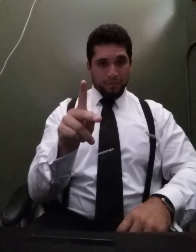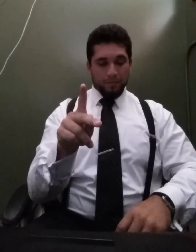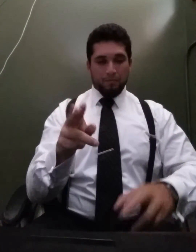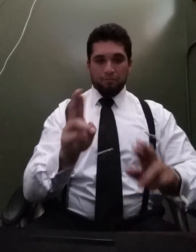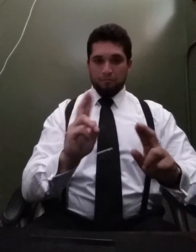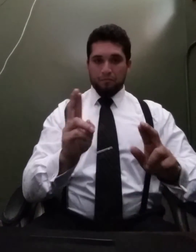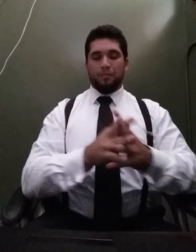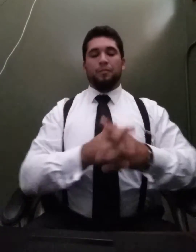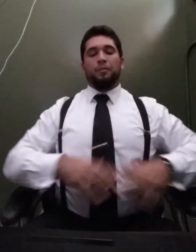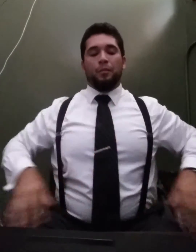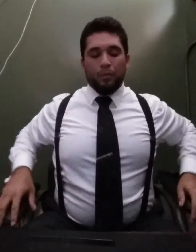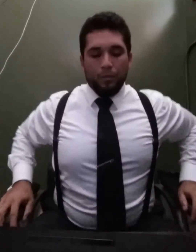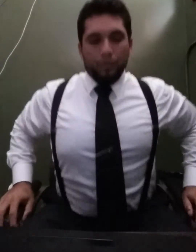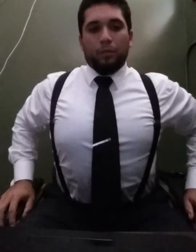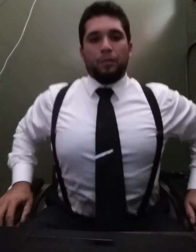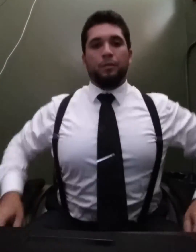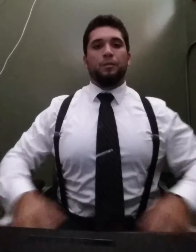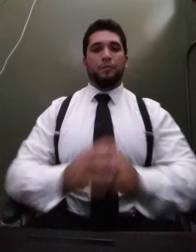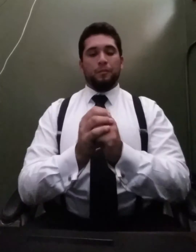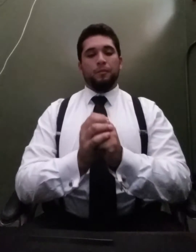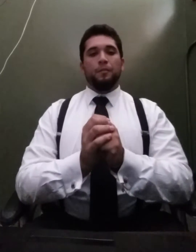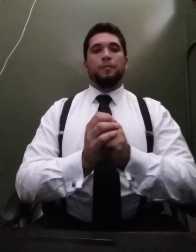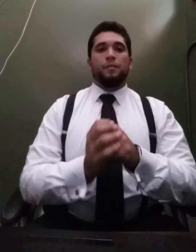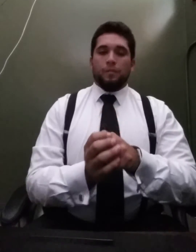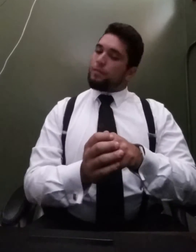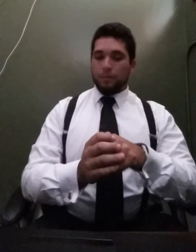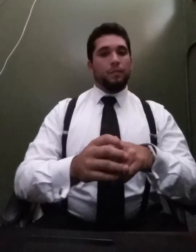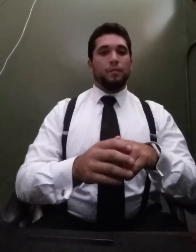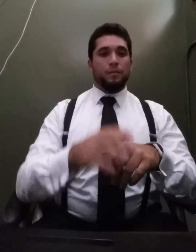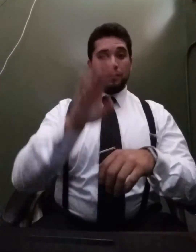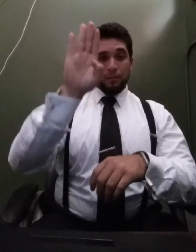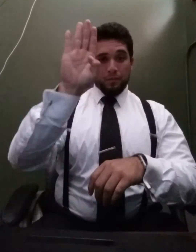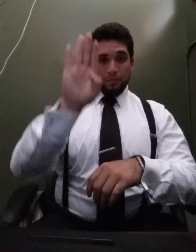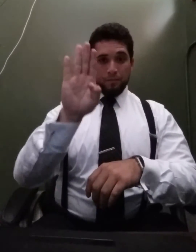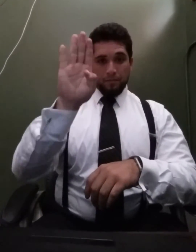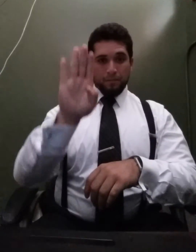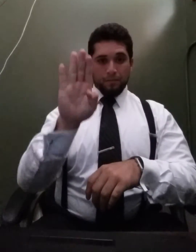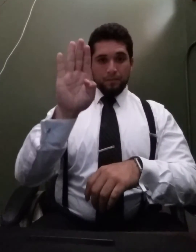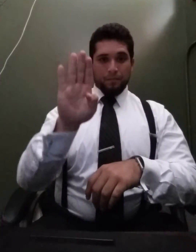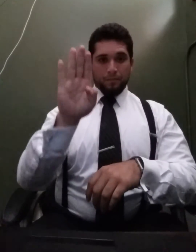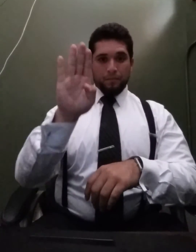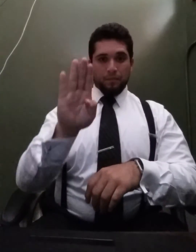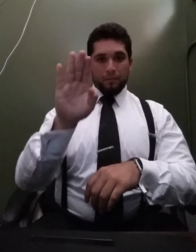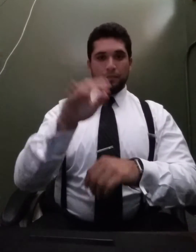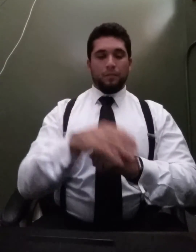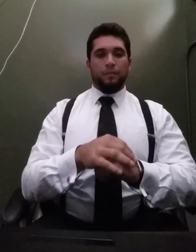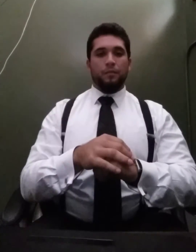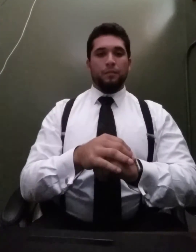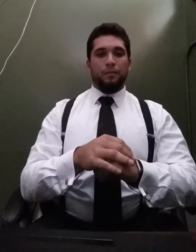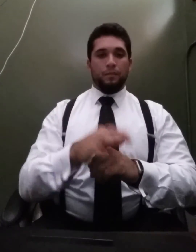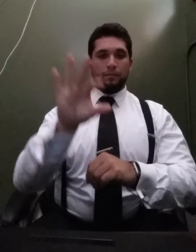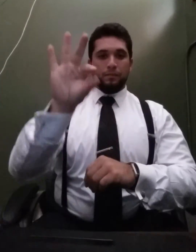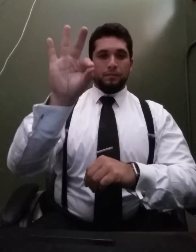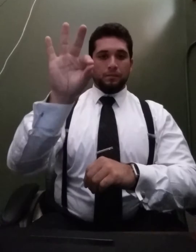Alright? So it takes our planet 365 and 1/4 days to make a revolution around the sun. Of course, we call